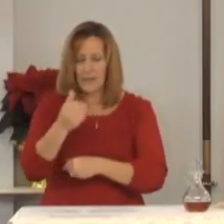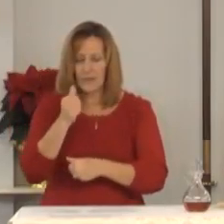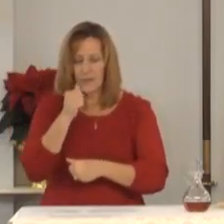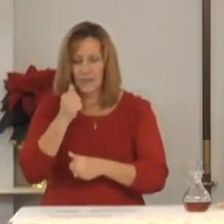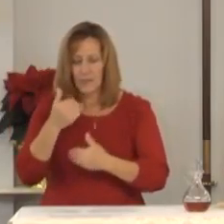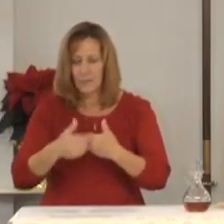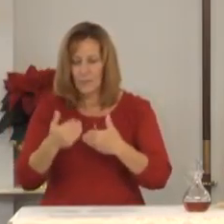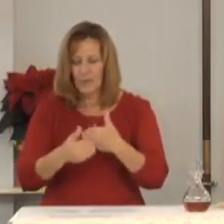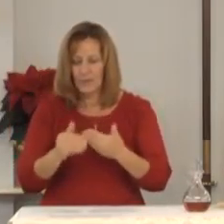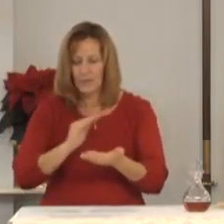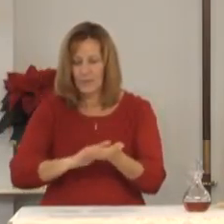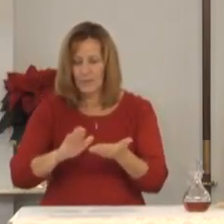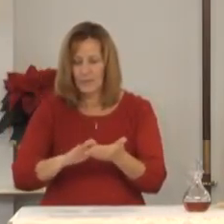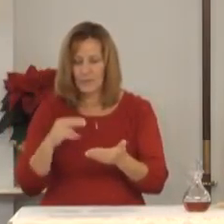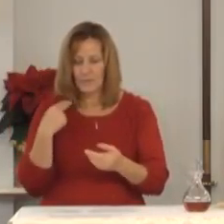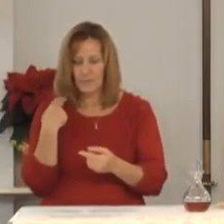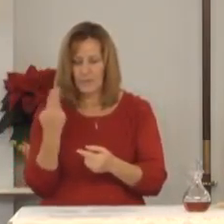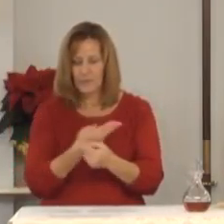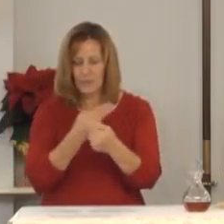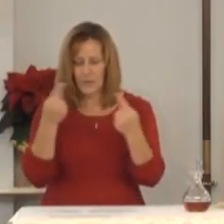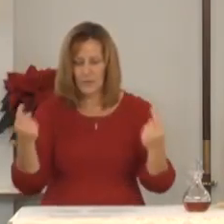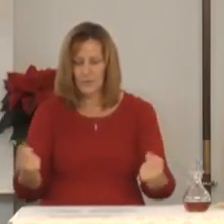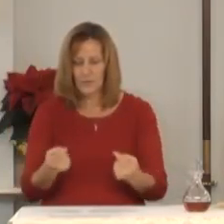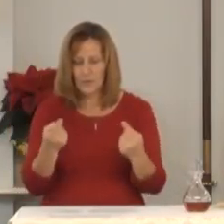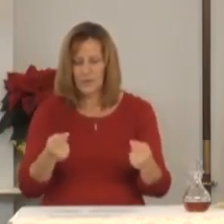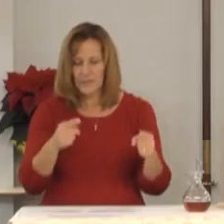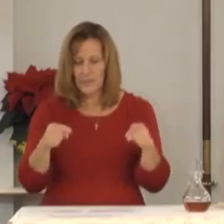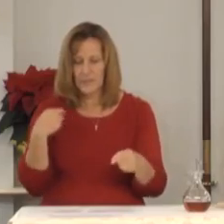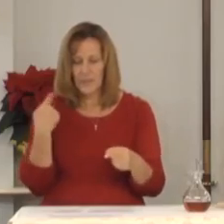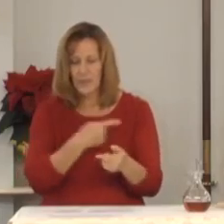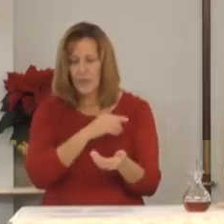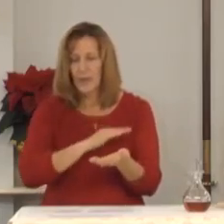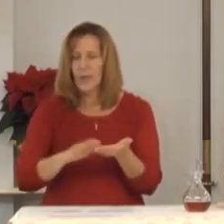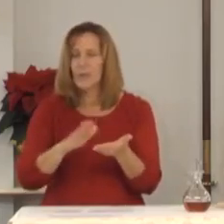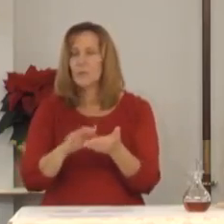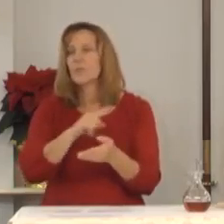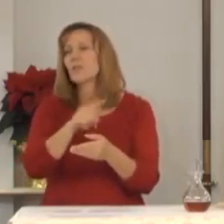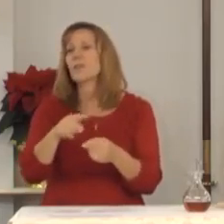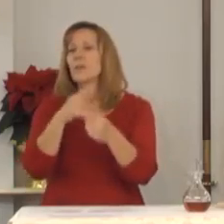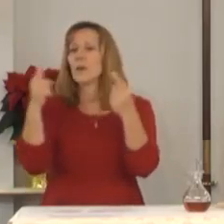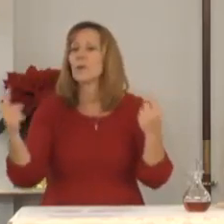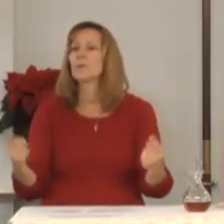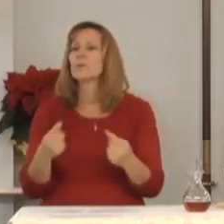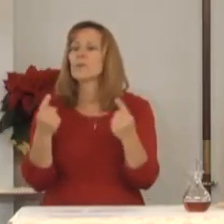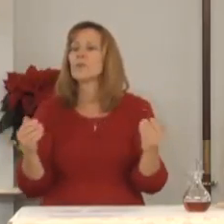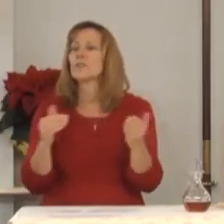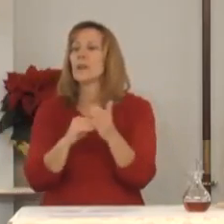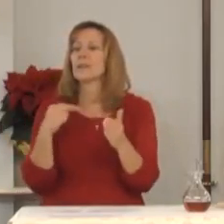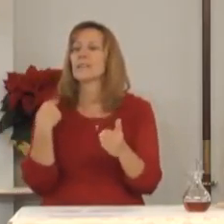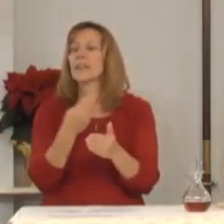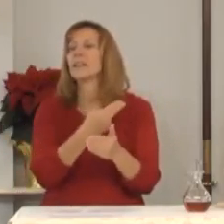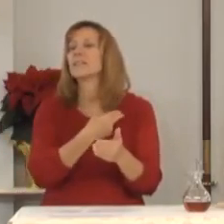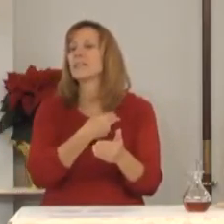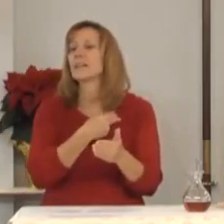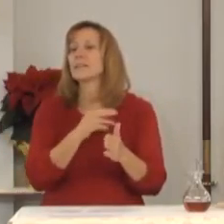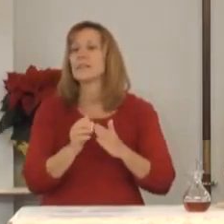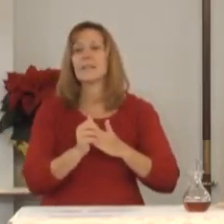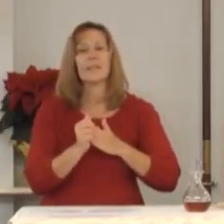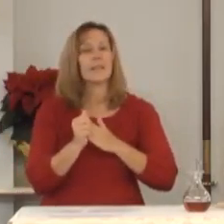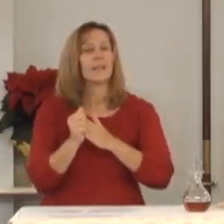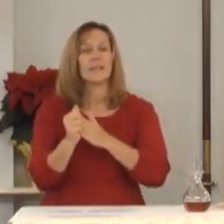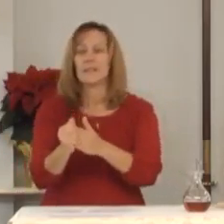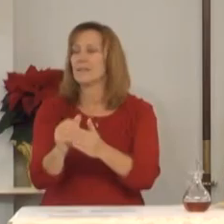day our daily bread, and forgive us our trespasses, as we forgive those who trespass against